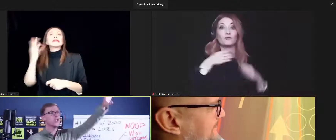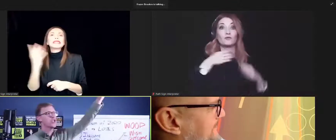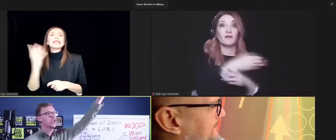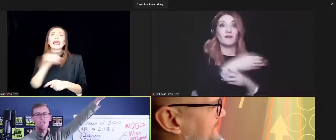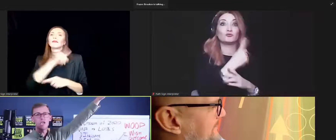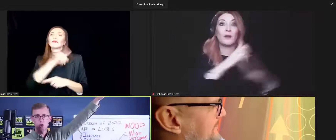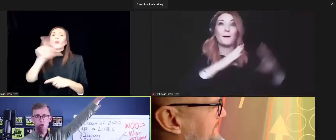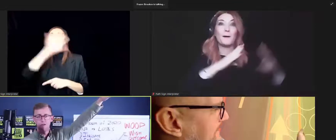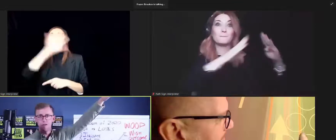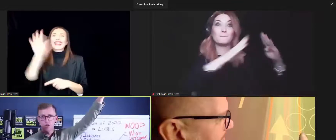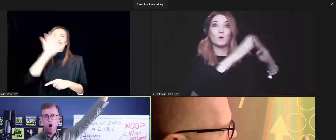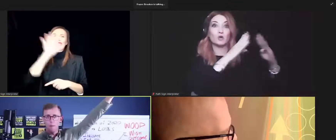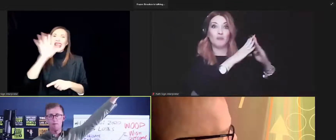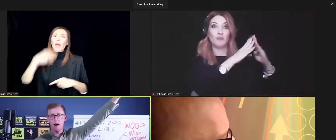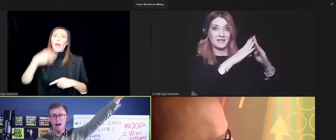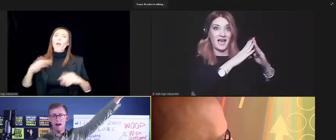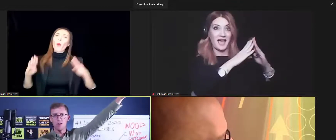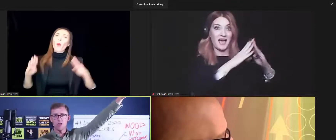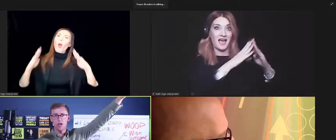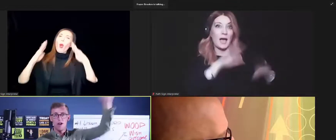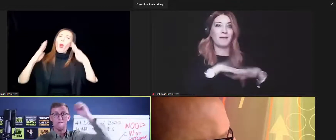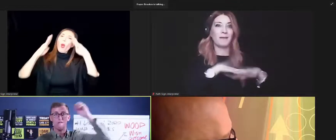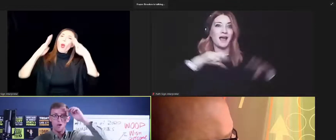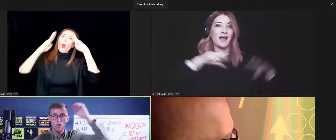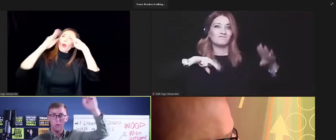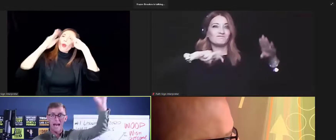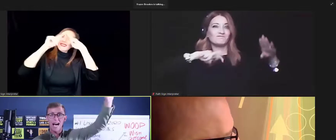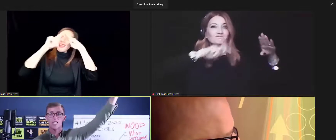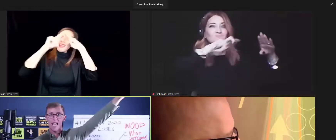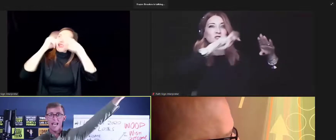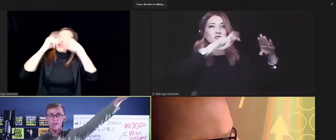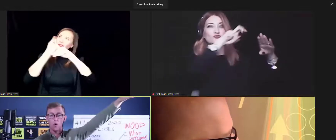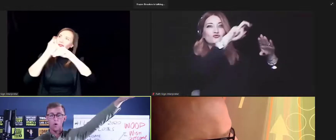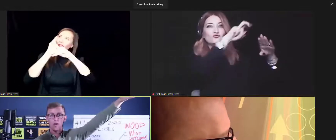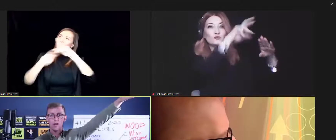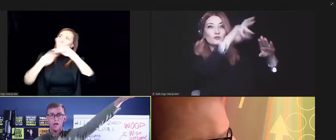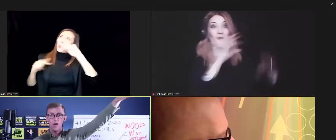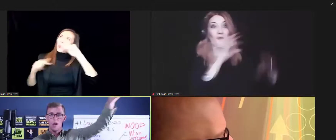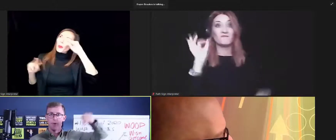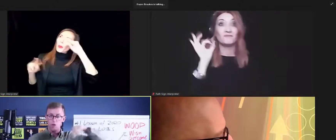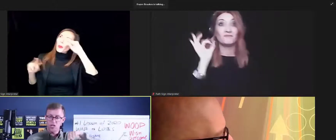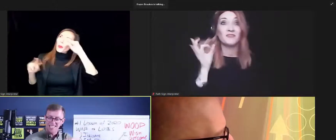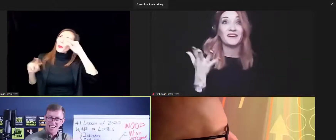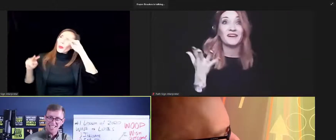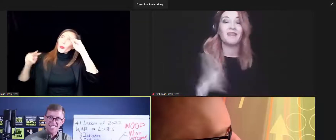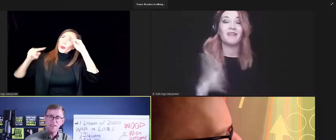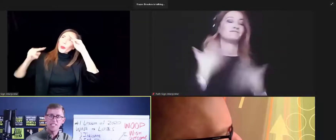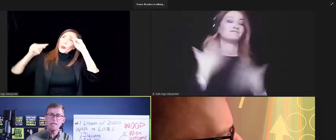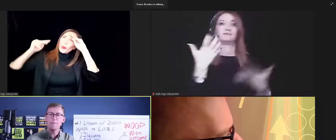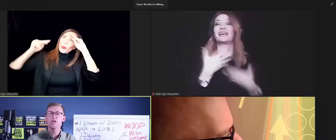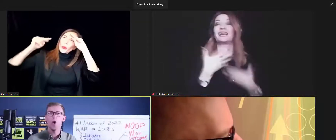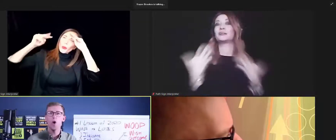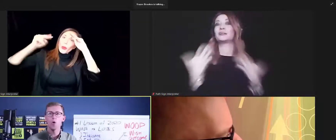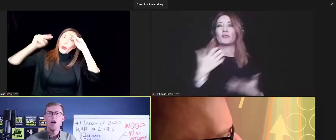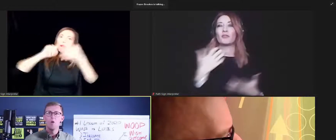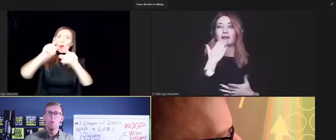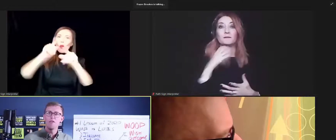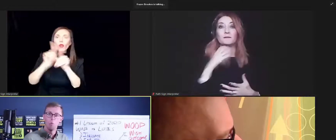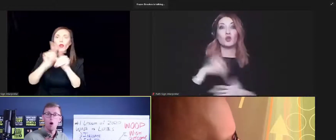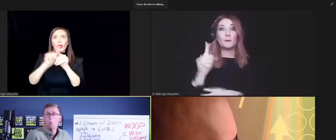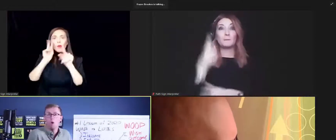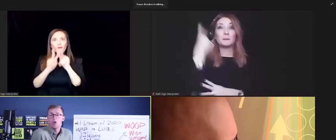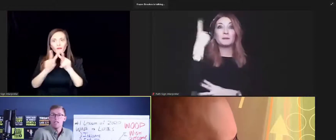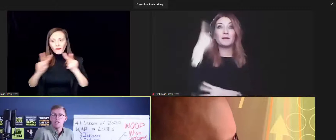visualize seeing yourself at the top of Mount Everest. Visualize the end goal, but set an activity-based goal